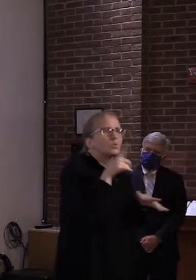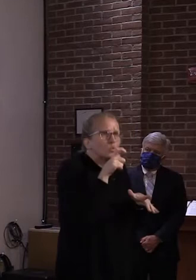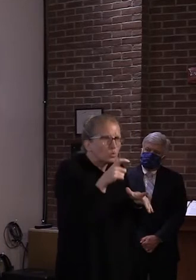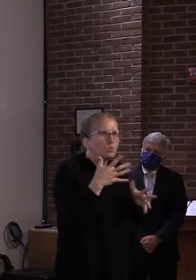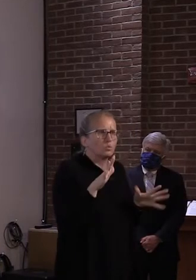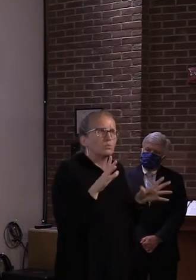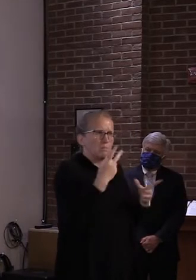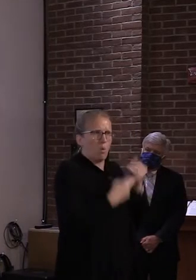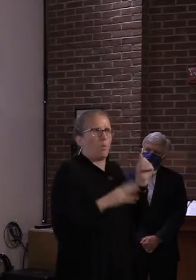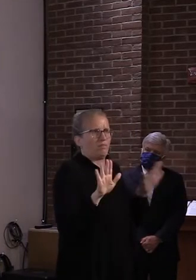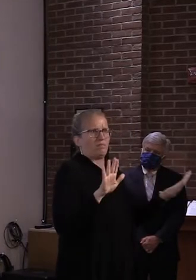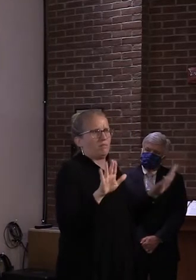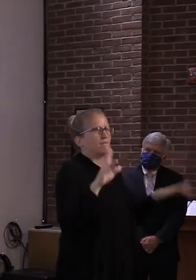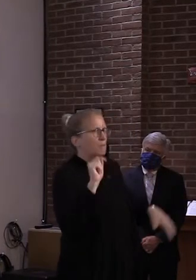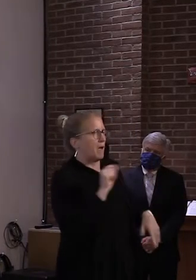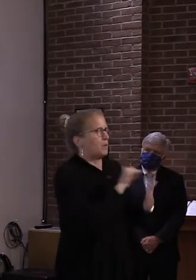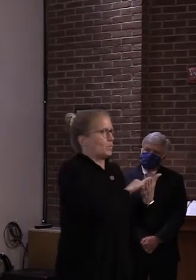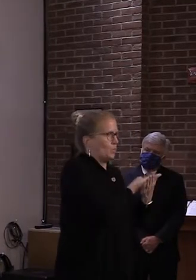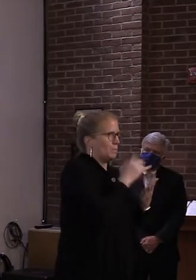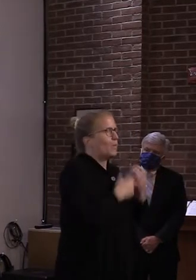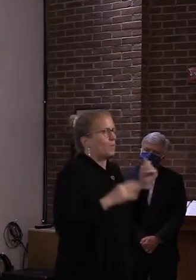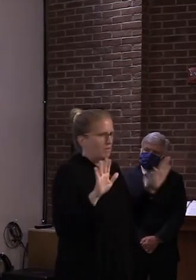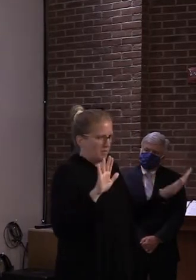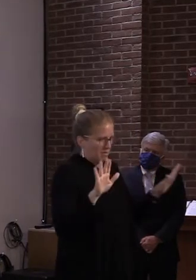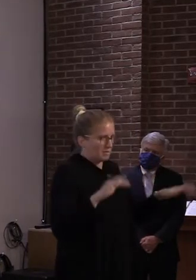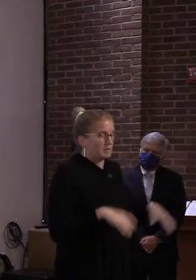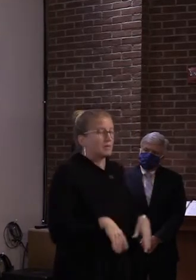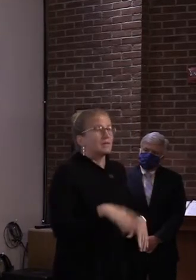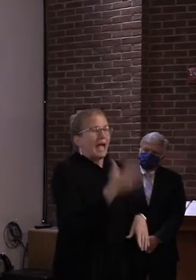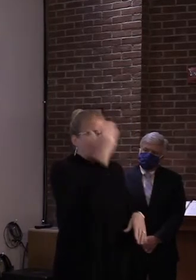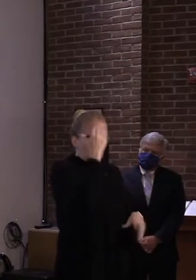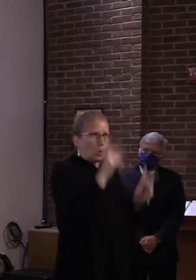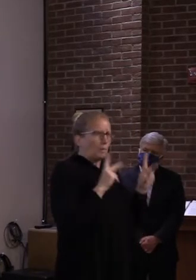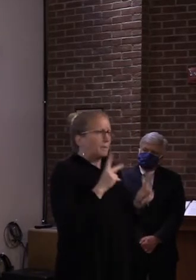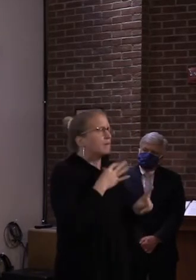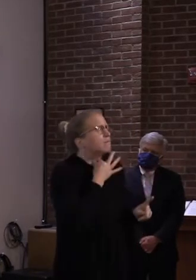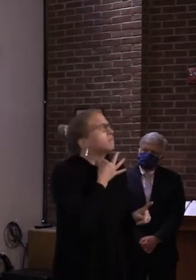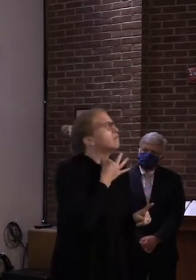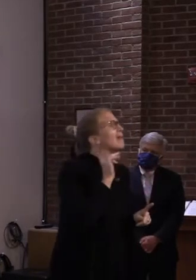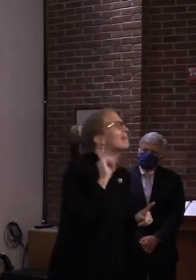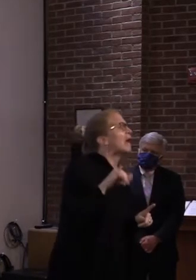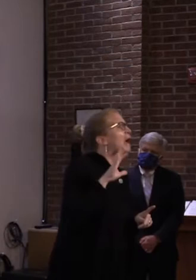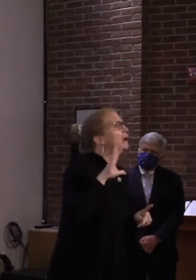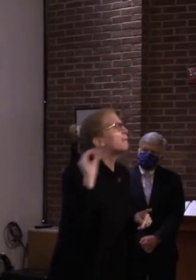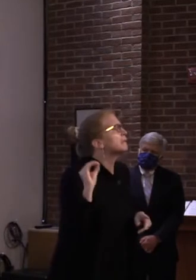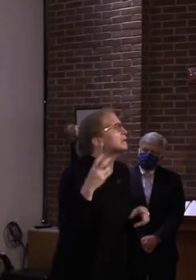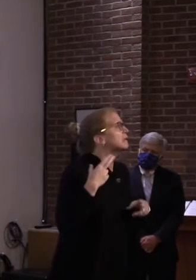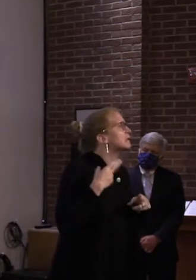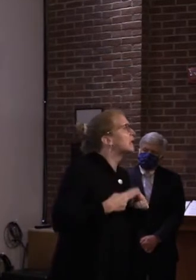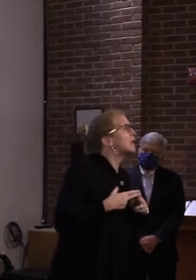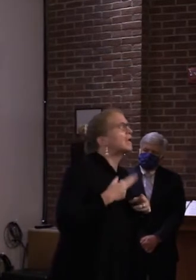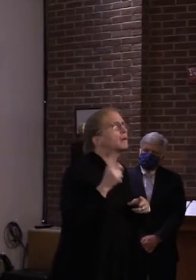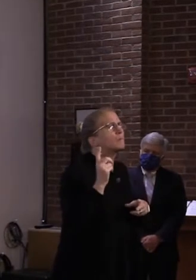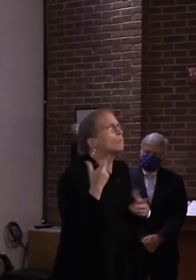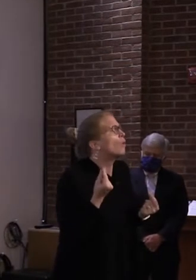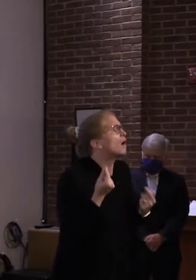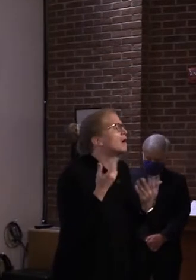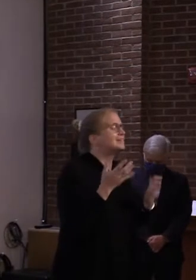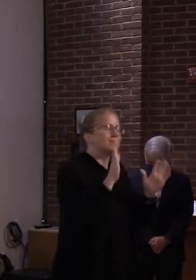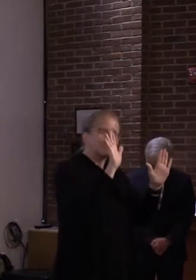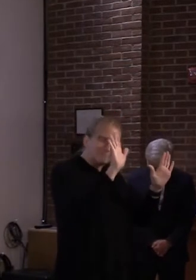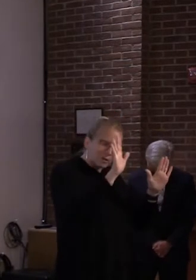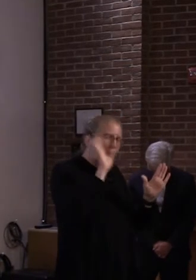I know people are interested in the workplace itself, and I have to say again that I cannot convey the name